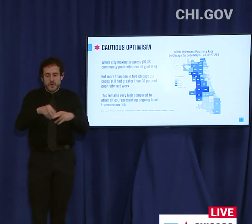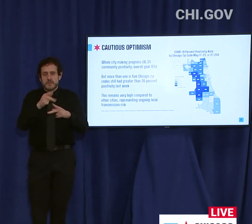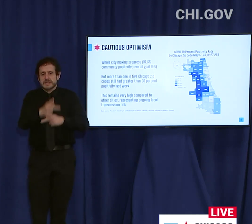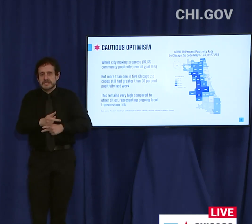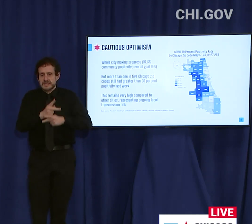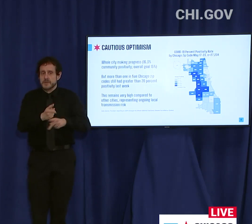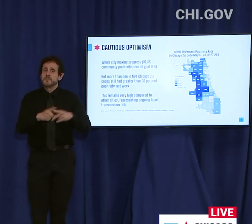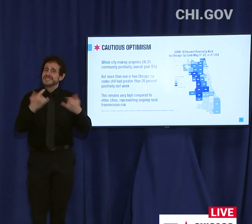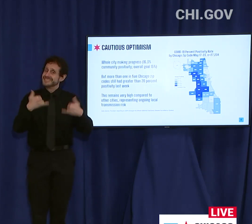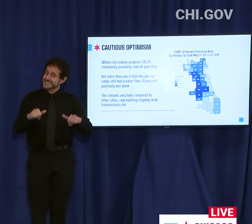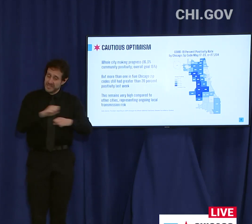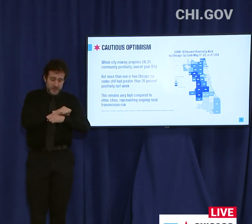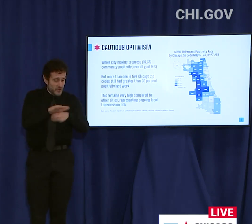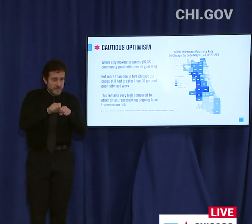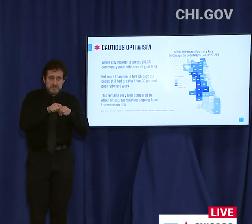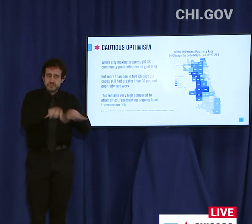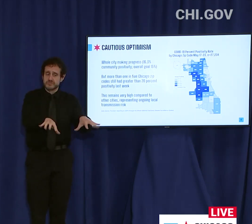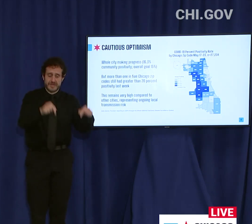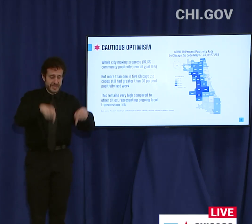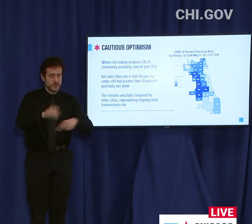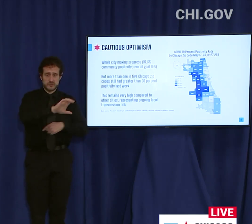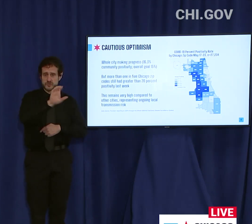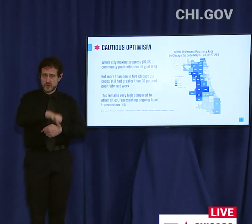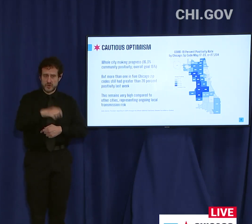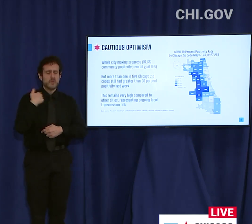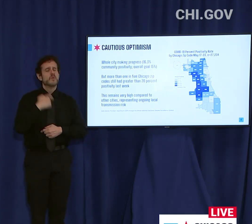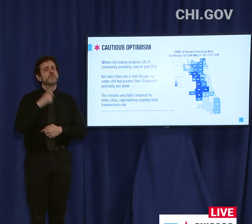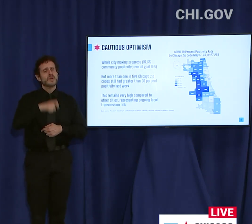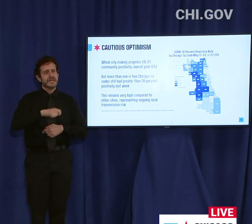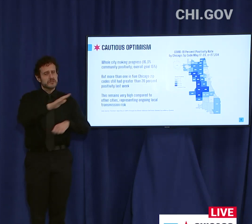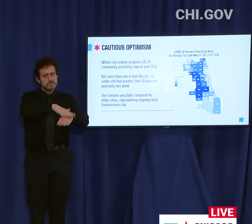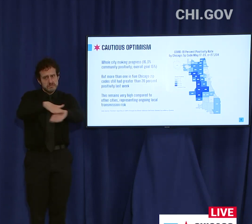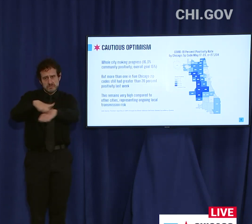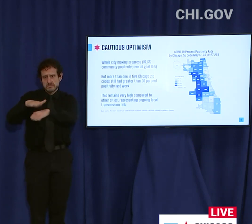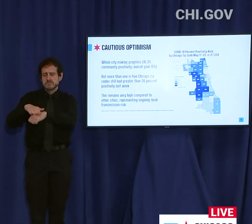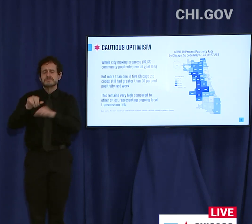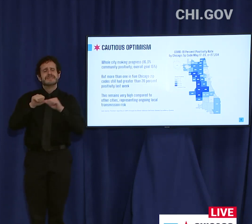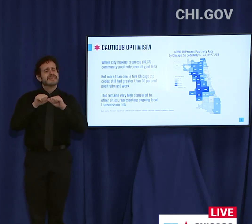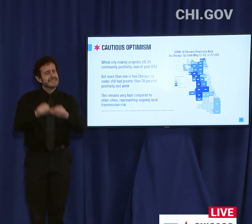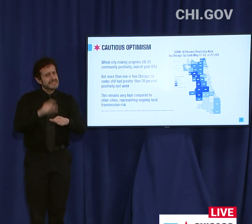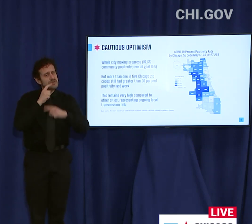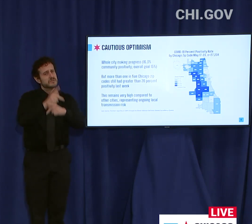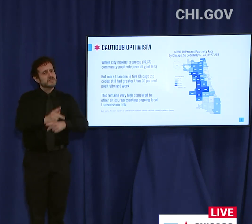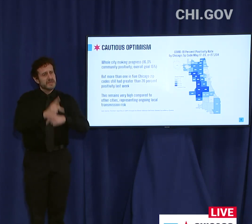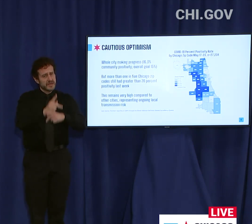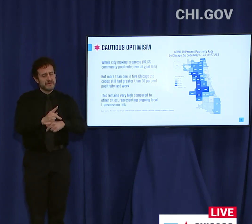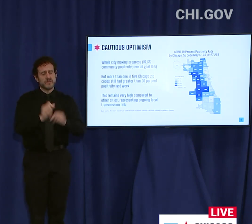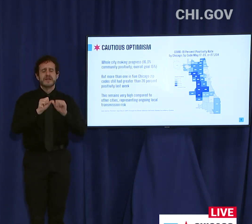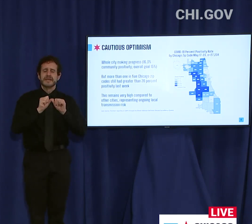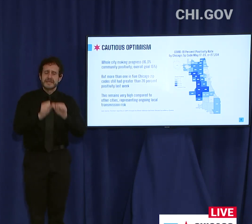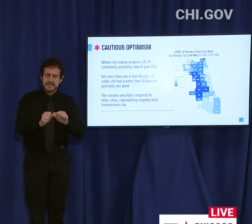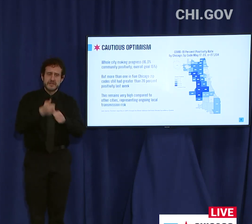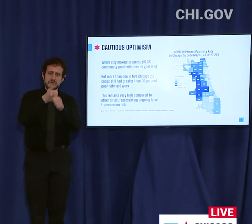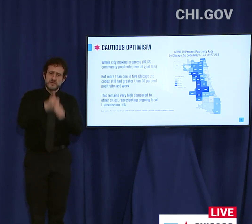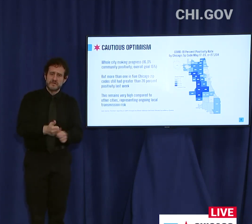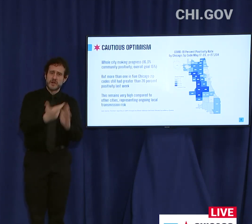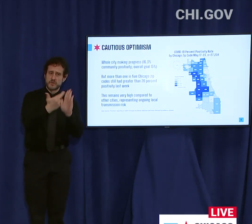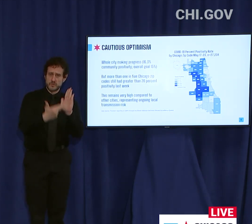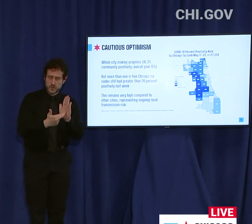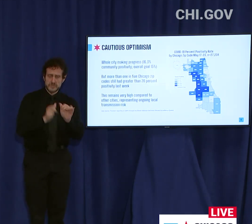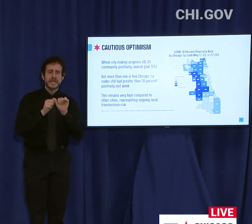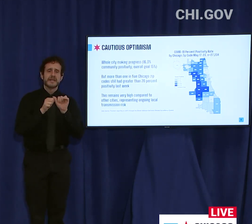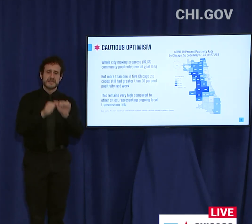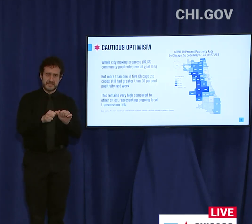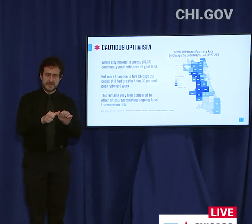COVID still here. We will need people to continue to be cautious, continue to follow the guidance, and continue to be